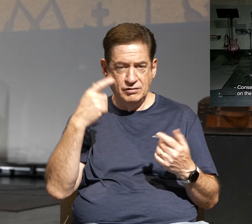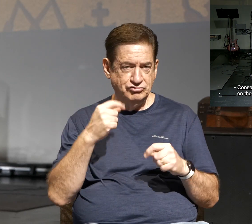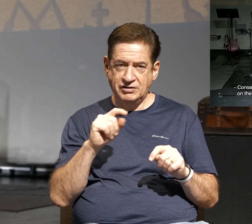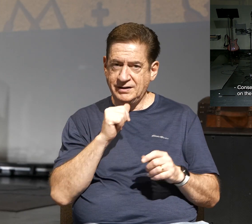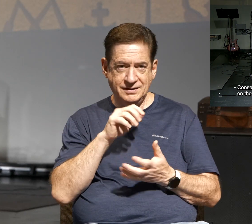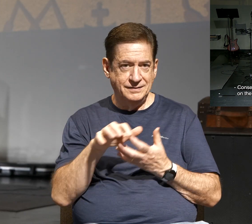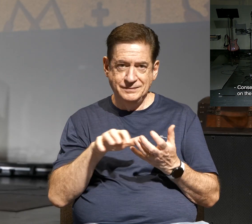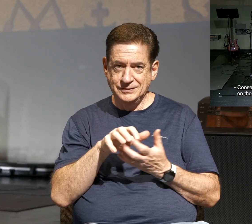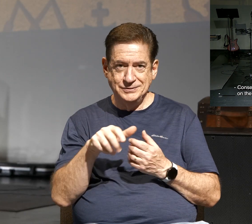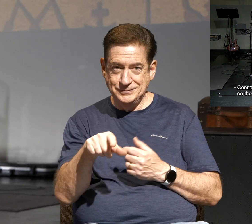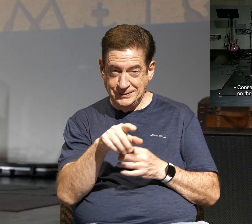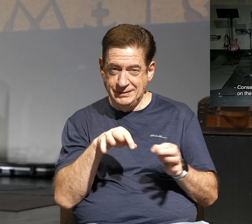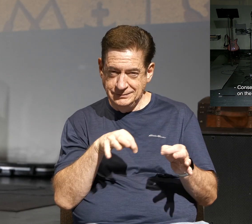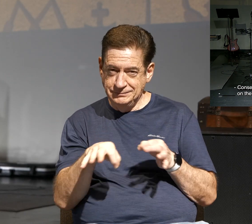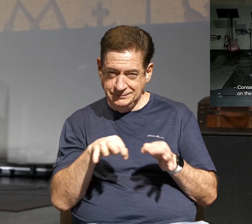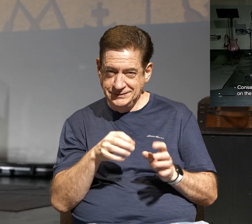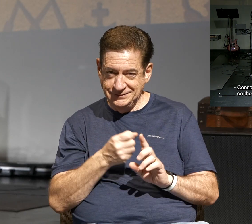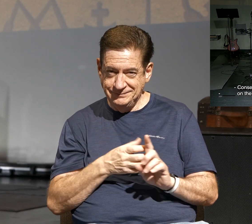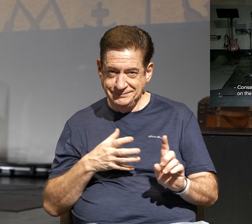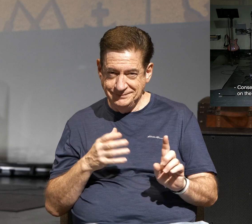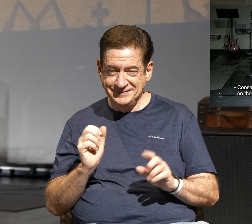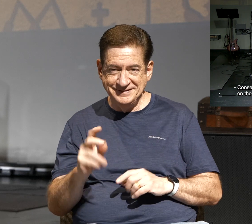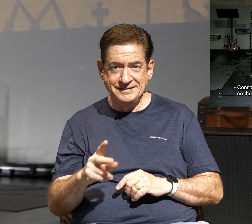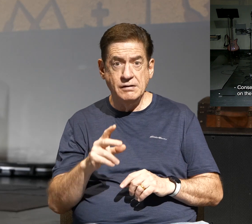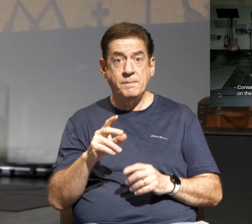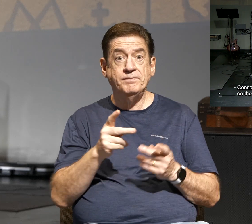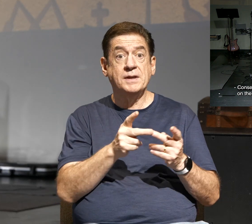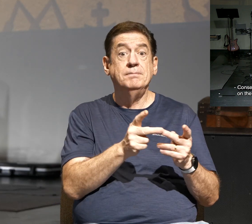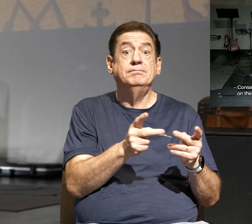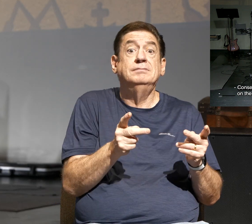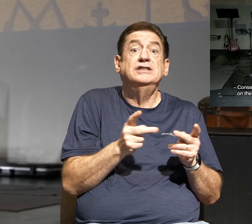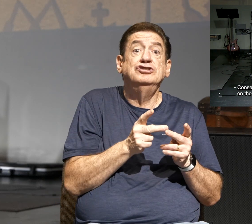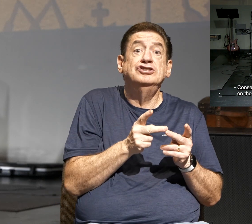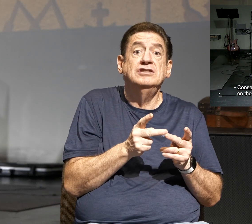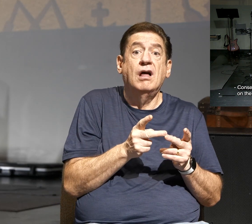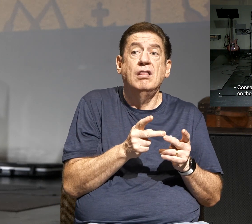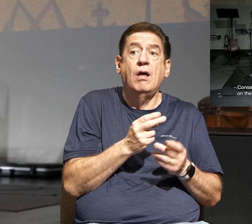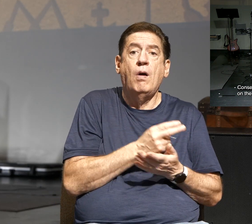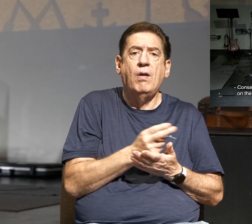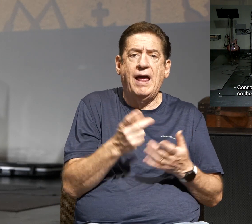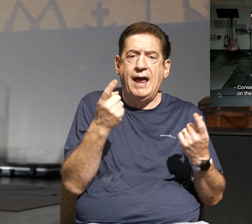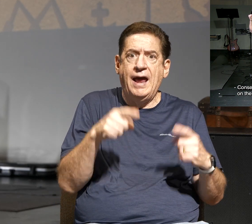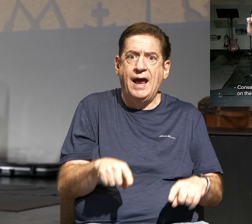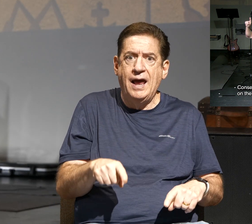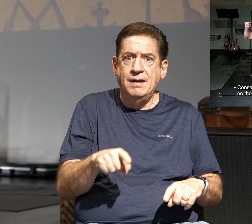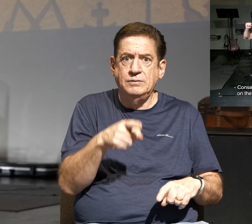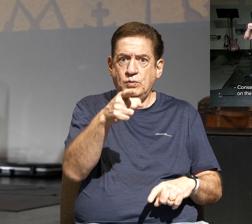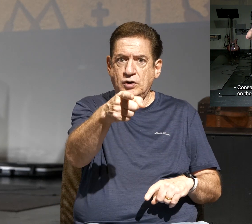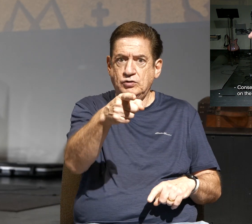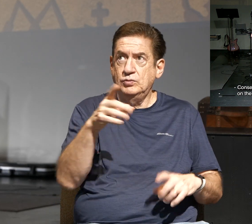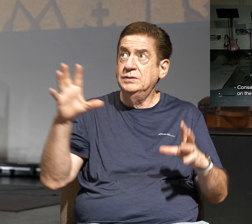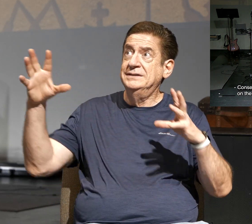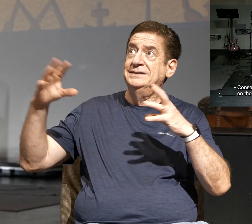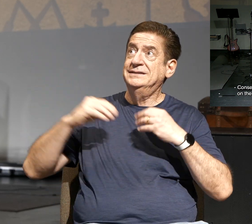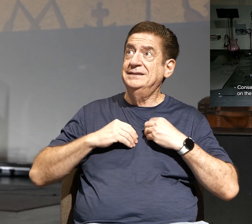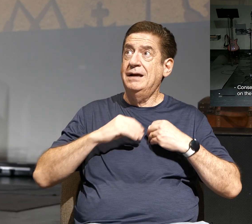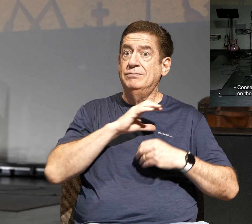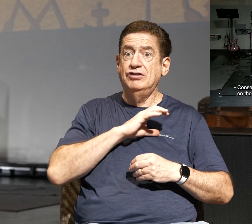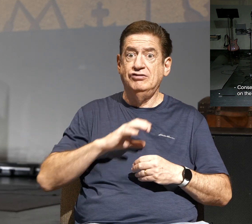in explaining it to you, okay? So the positional holiness happens the moment we put our faith in Jesus